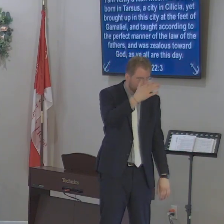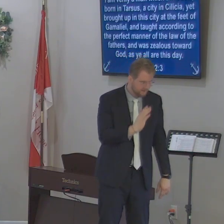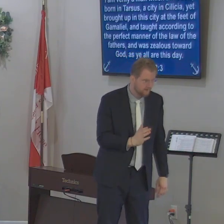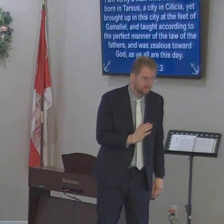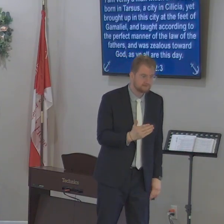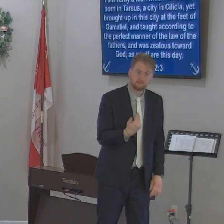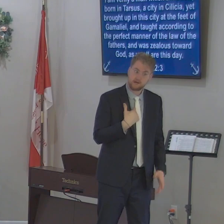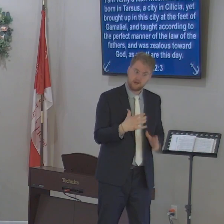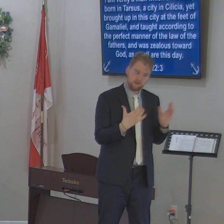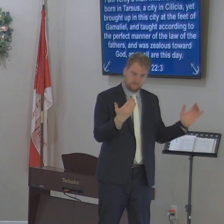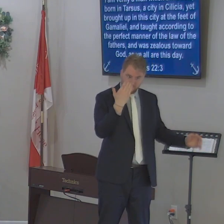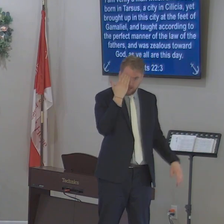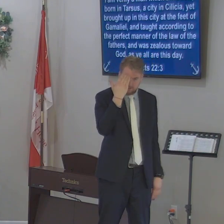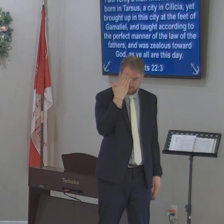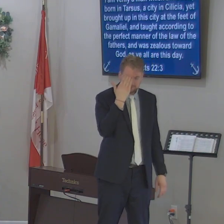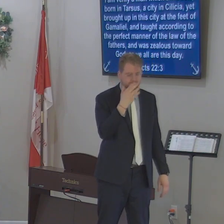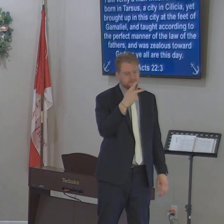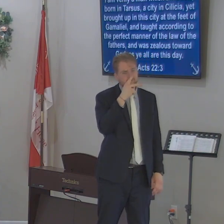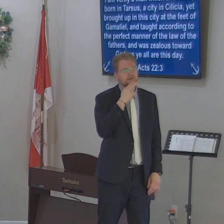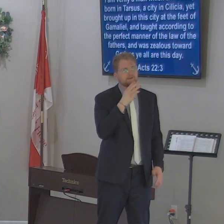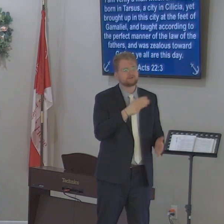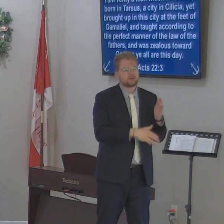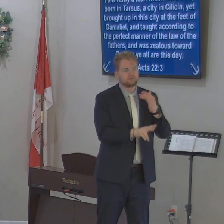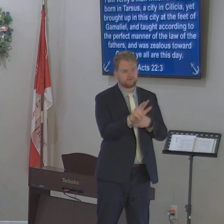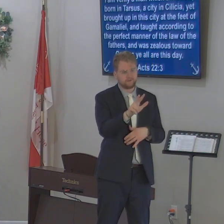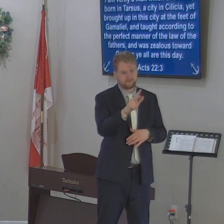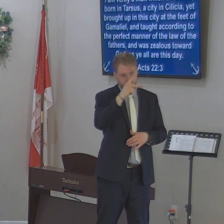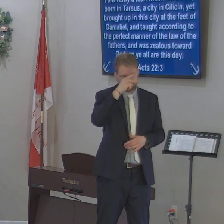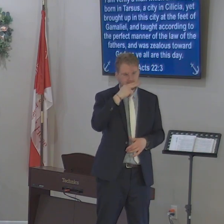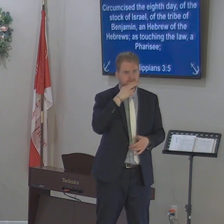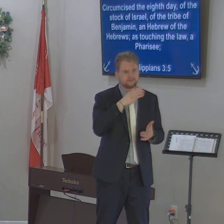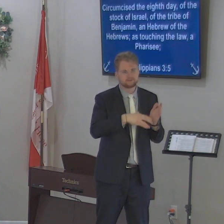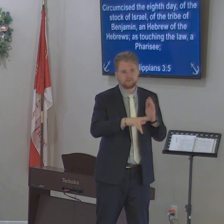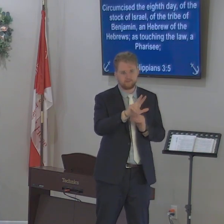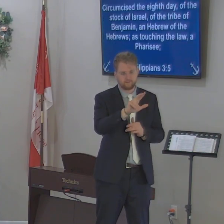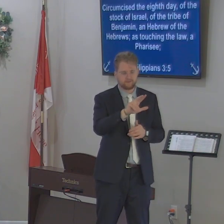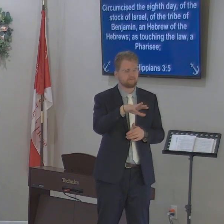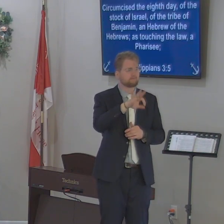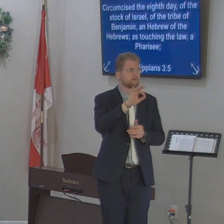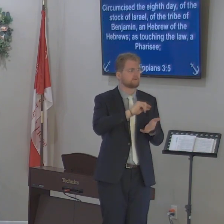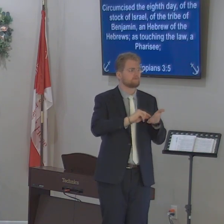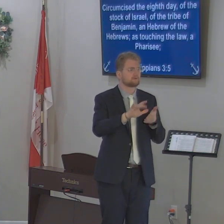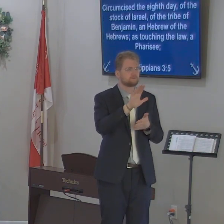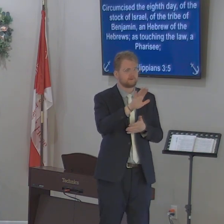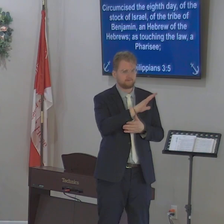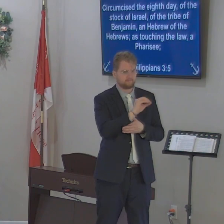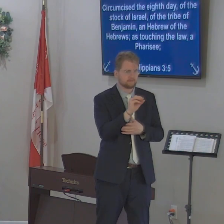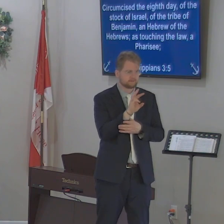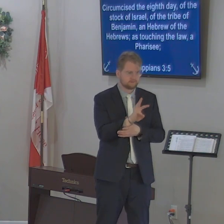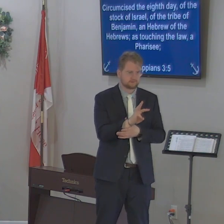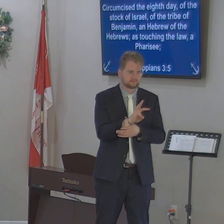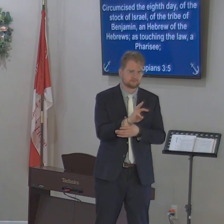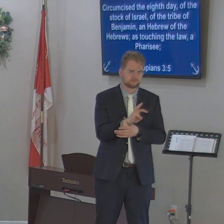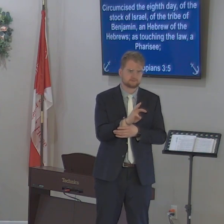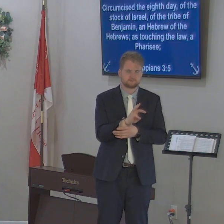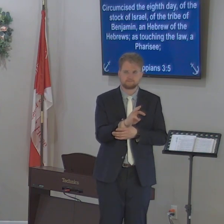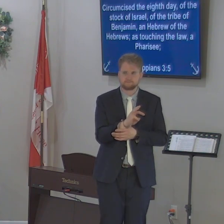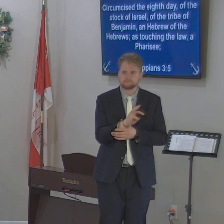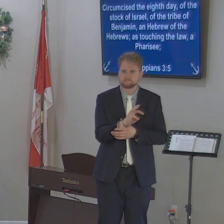lot of knowledge. Philippians 3. Is everybody else there? Philippians 3. Look with me in verse 5 and 6. Philippians 3, 5 and 6. The Bible says